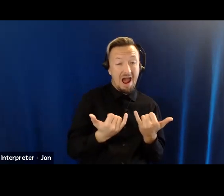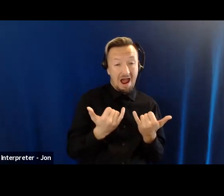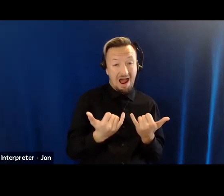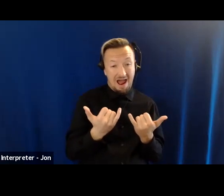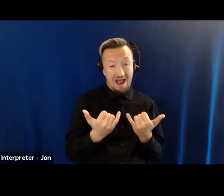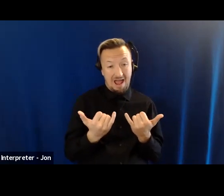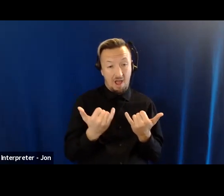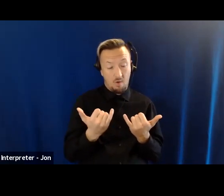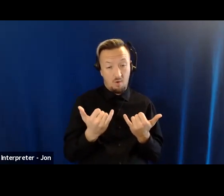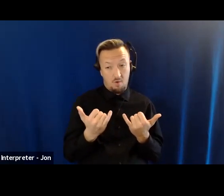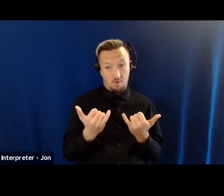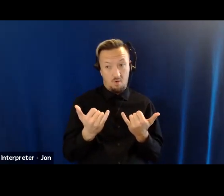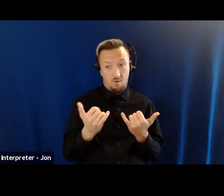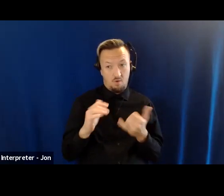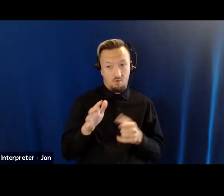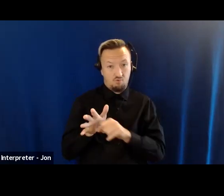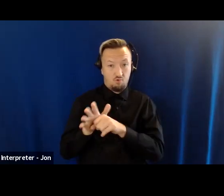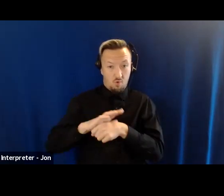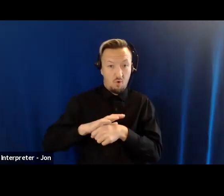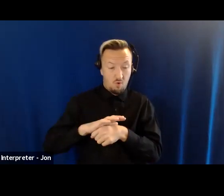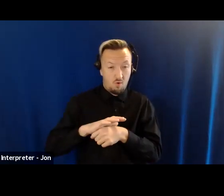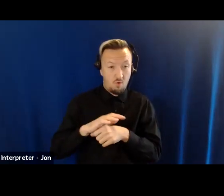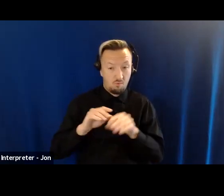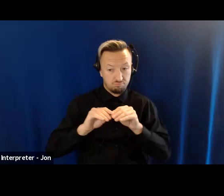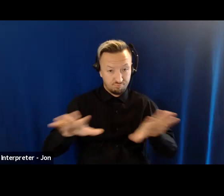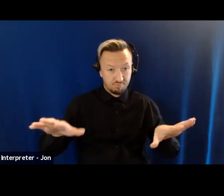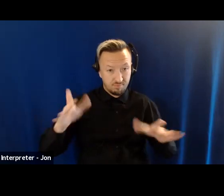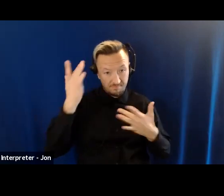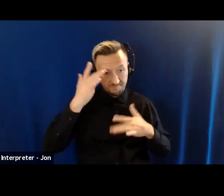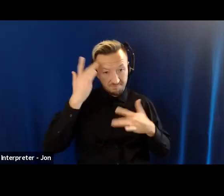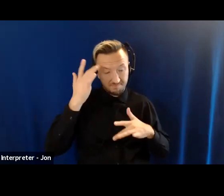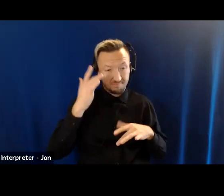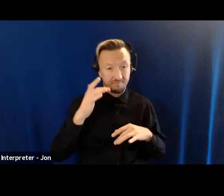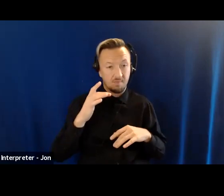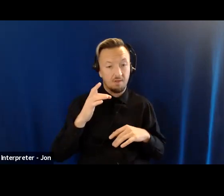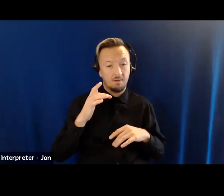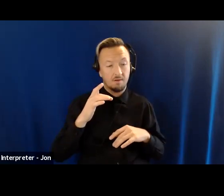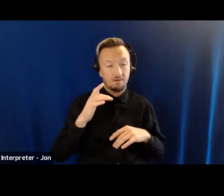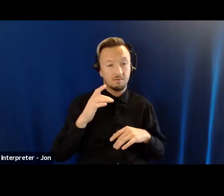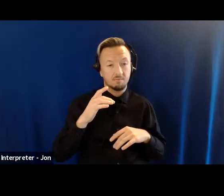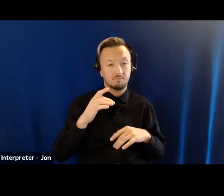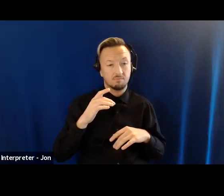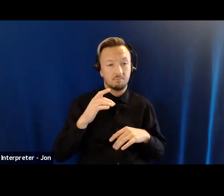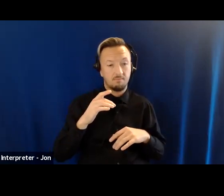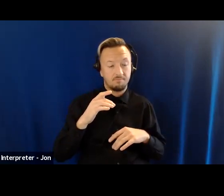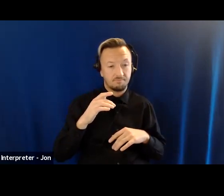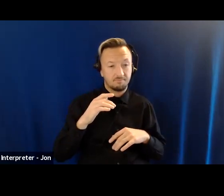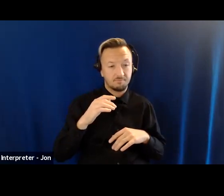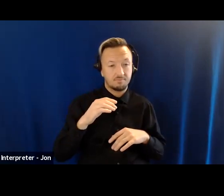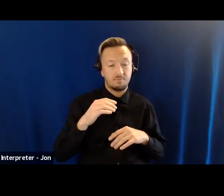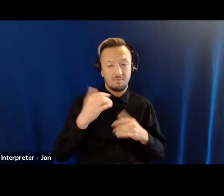local areas at the beginning initiated policies that did not include, for